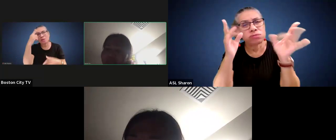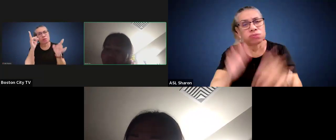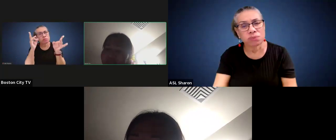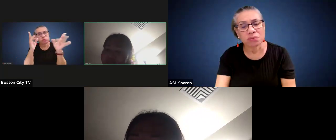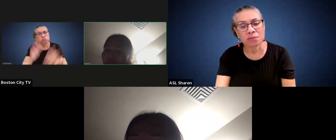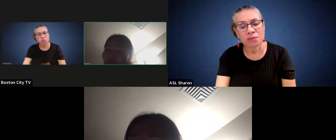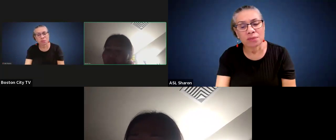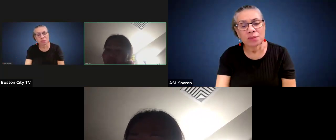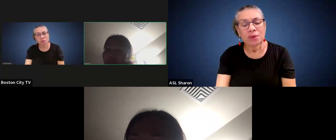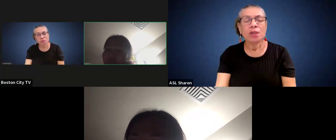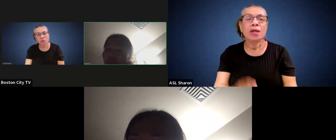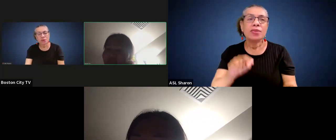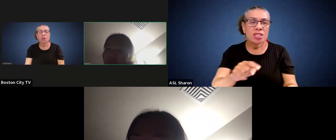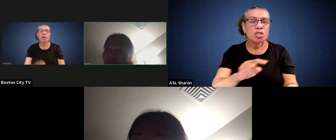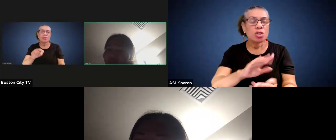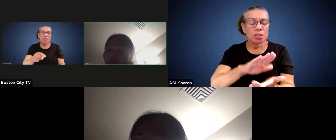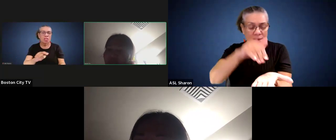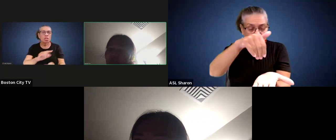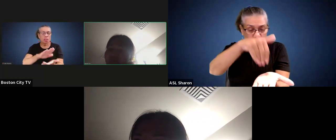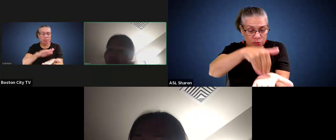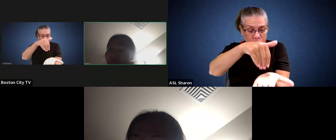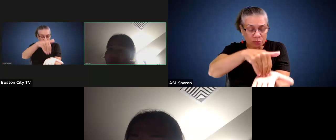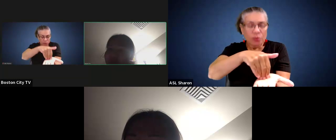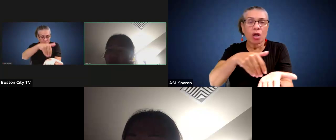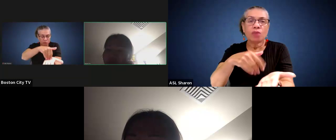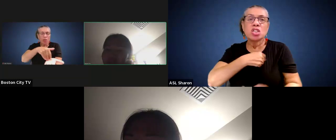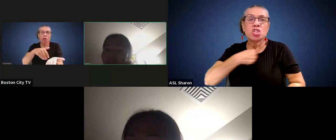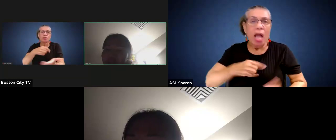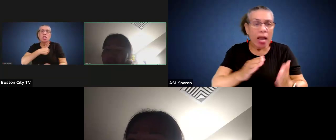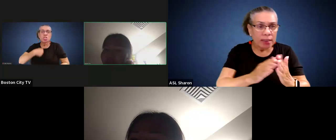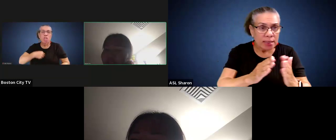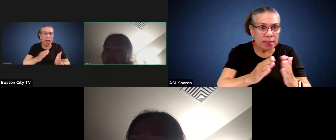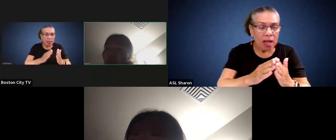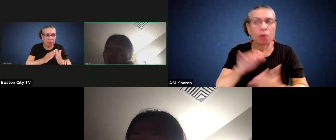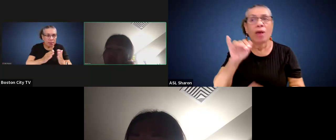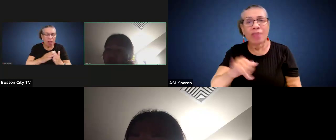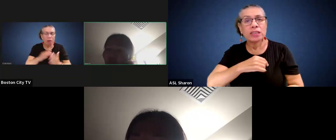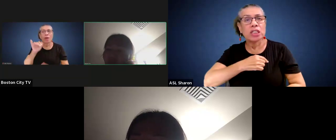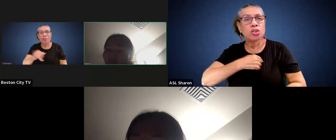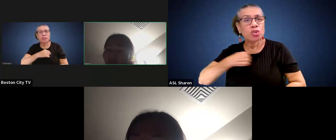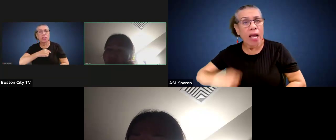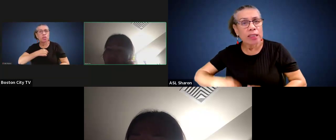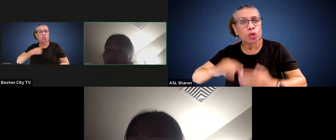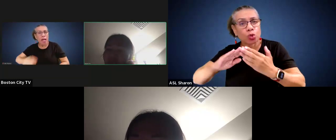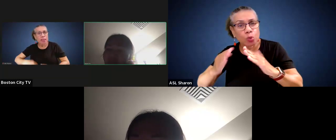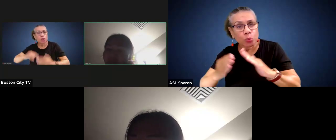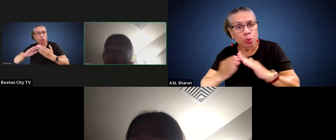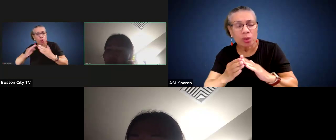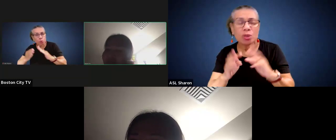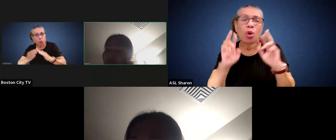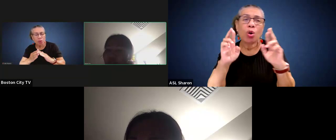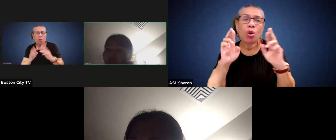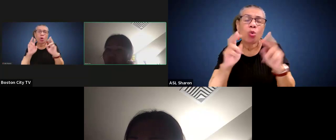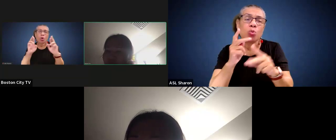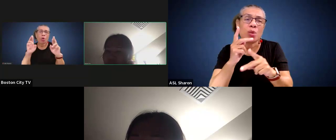JQES is located in Chinatown, and Chinatown is a Chinese community. So I hope we can keep our